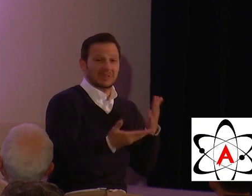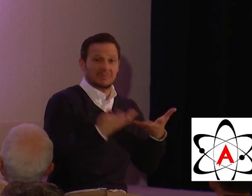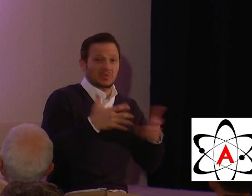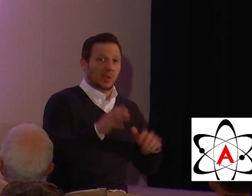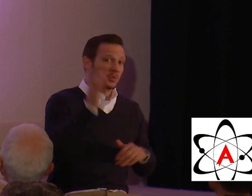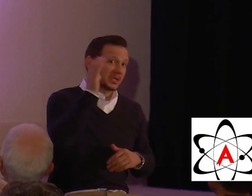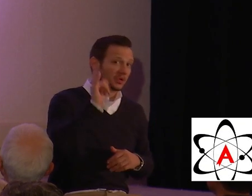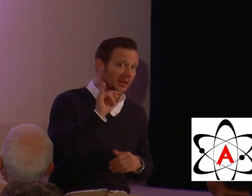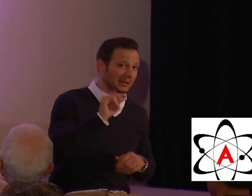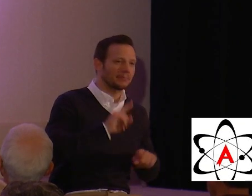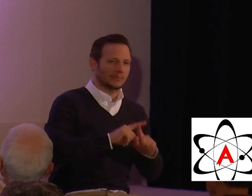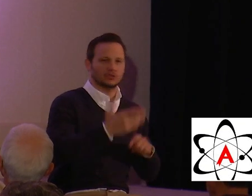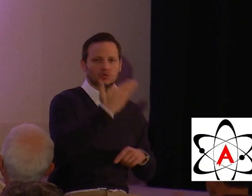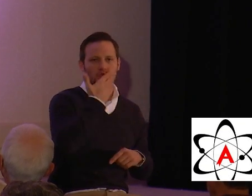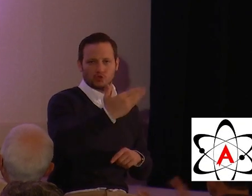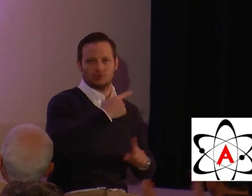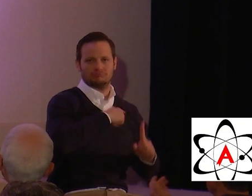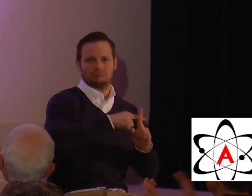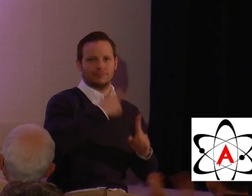not.